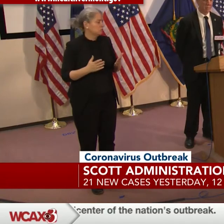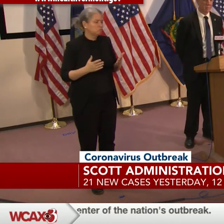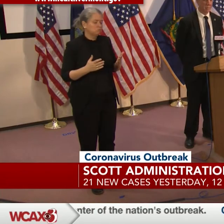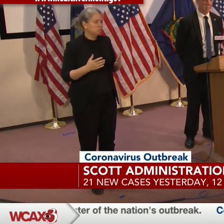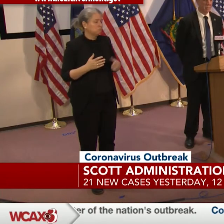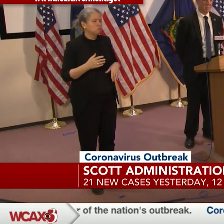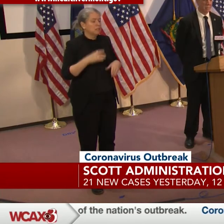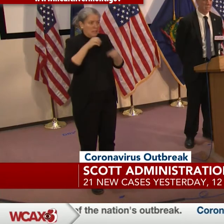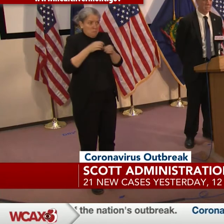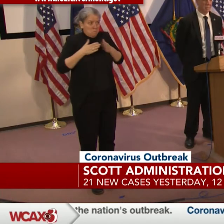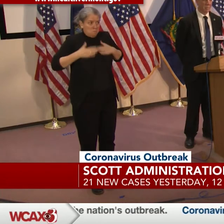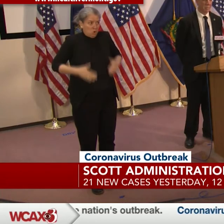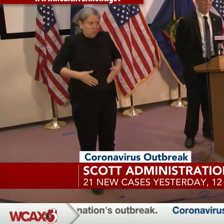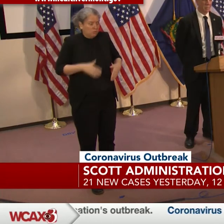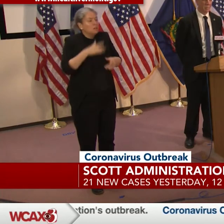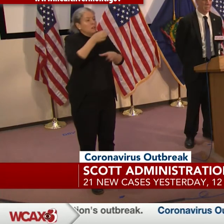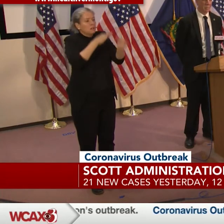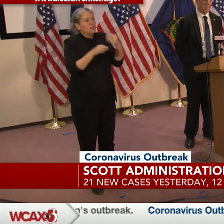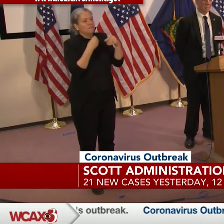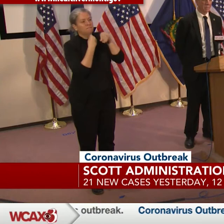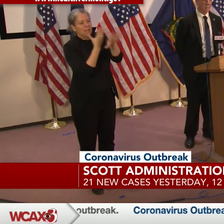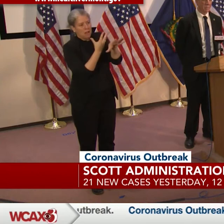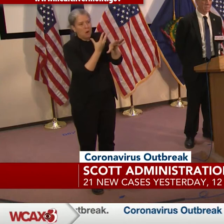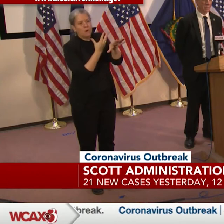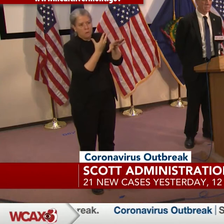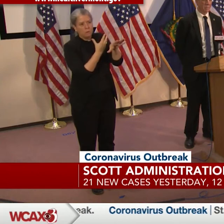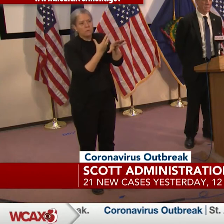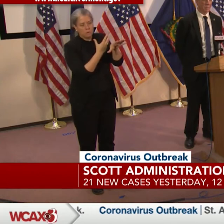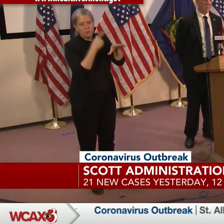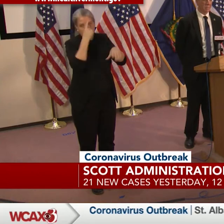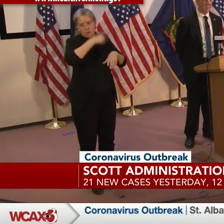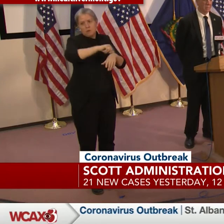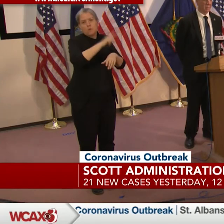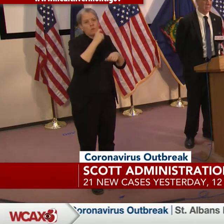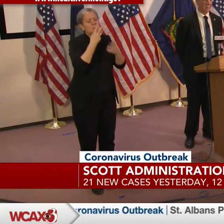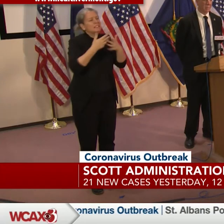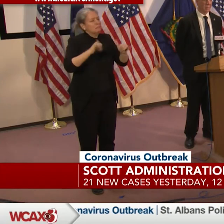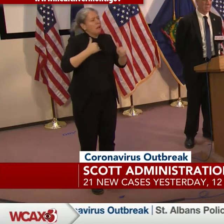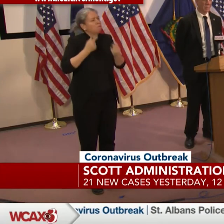and substituted video conferencing for the inmates